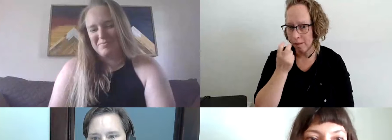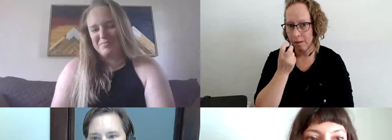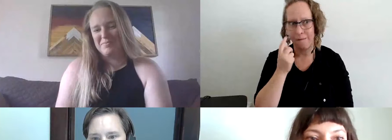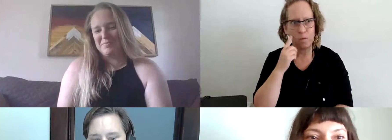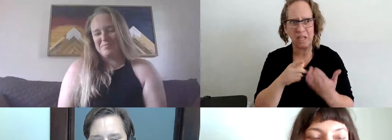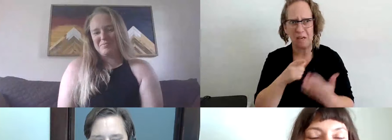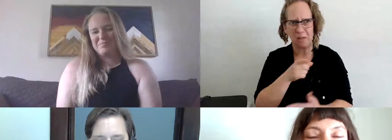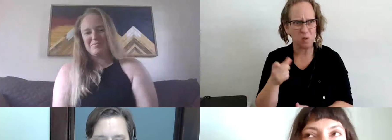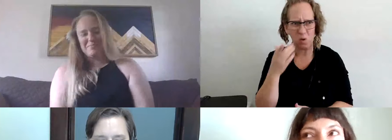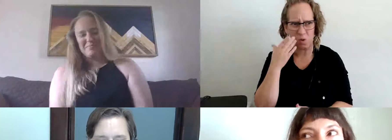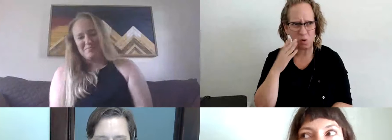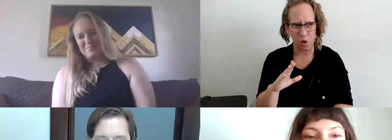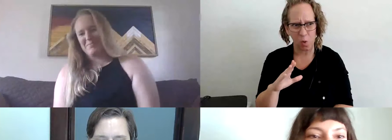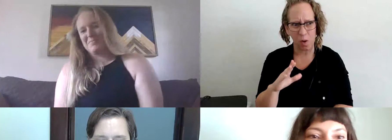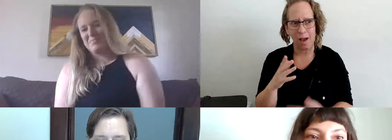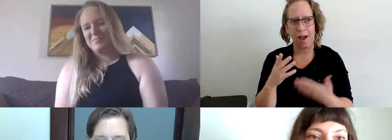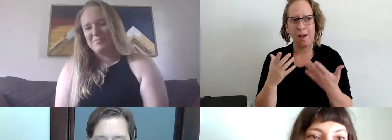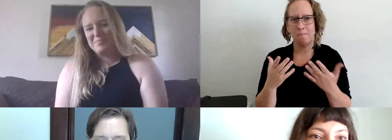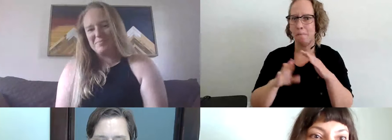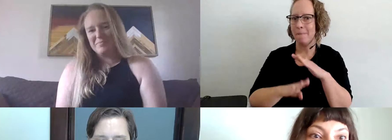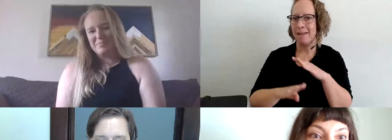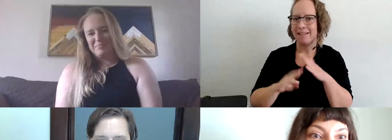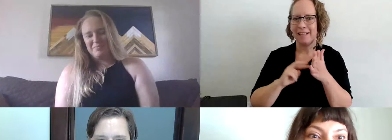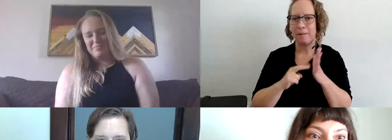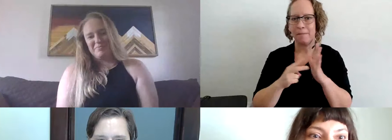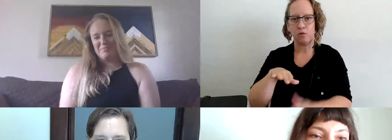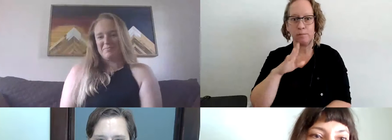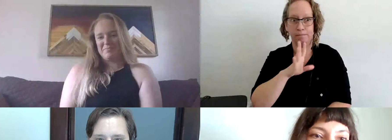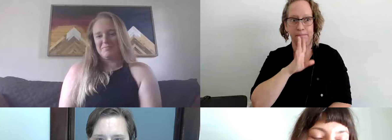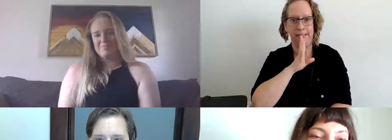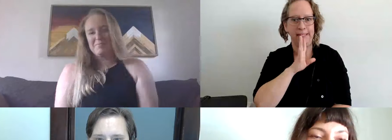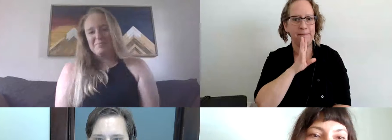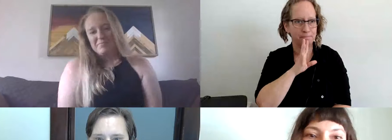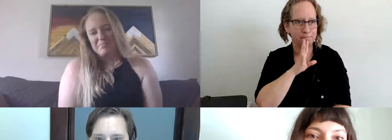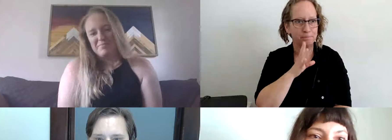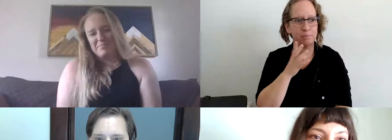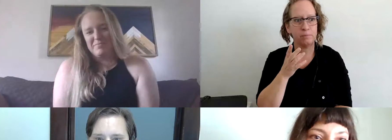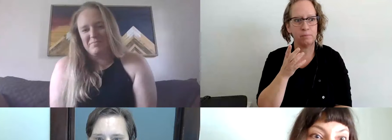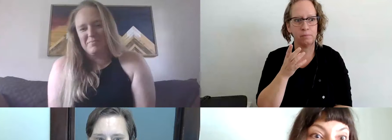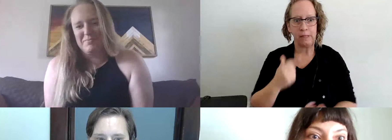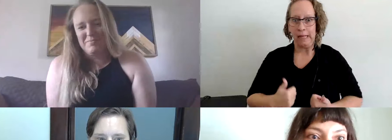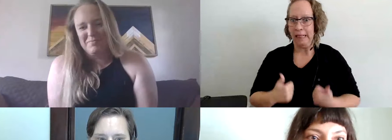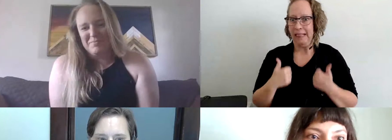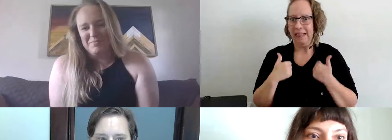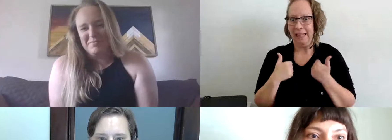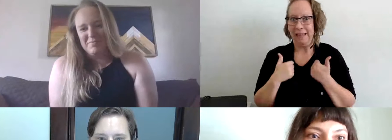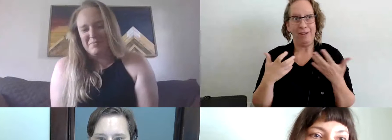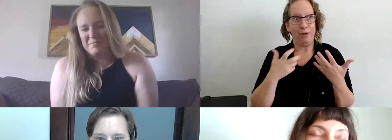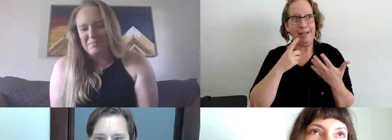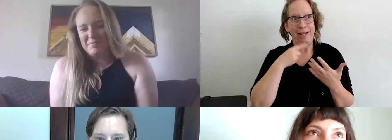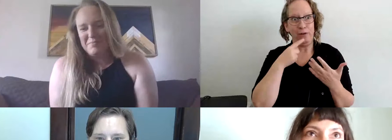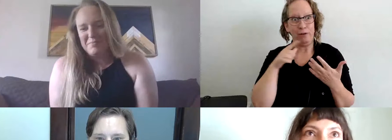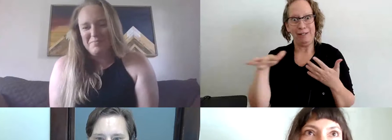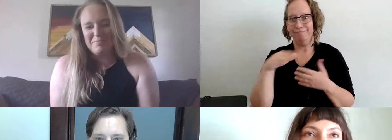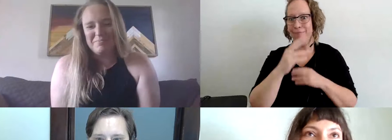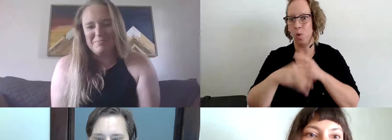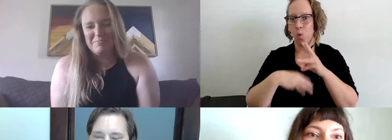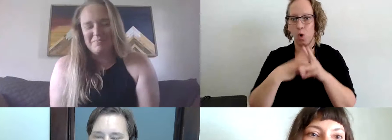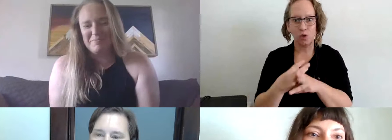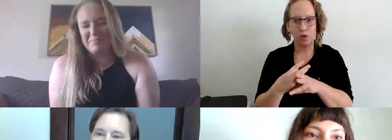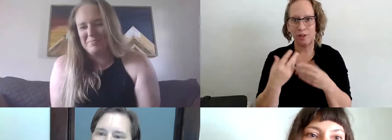who don't know, basically just grew up speaking and living in a very hearing world.